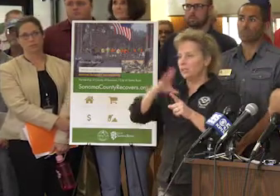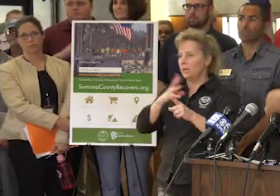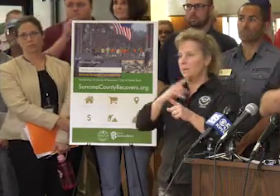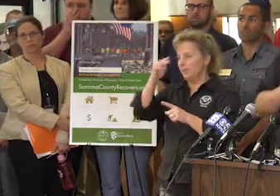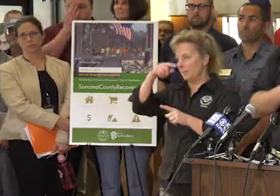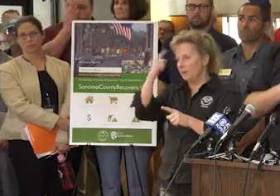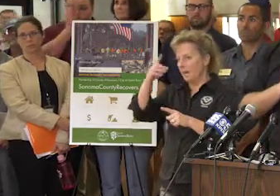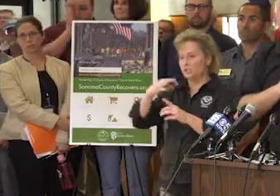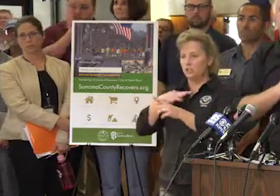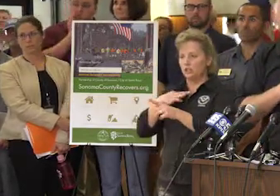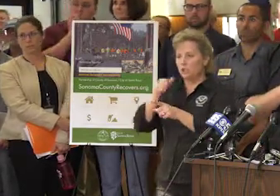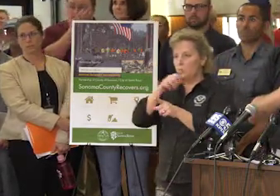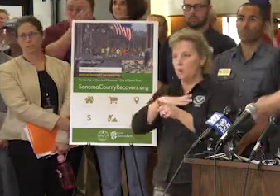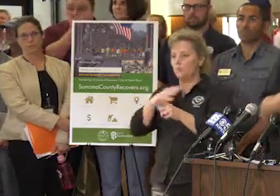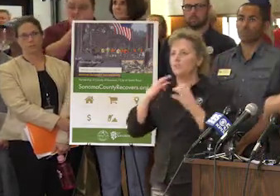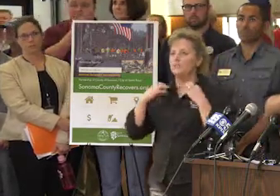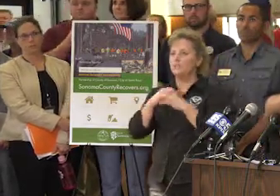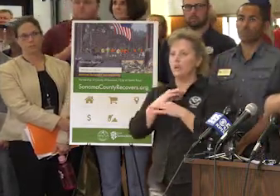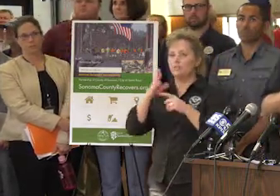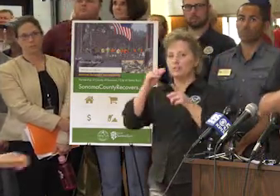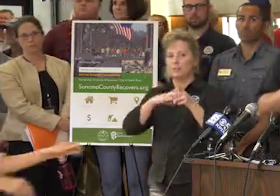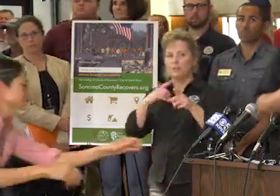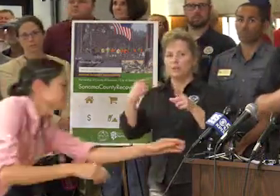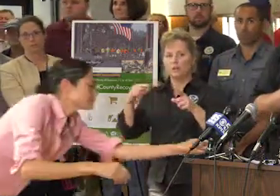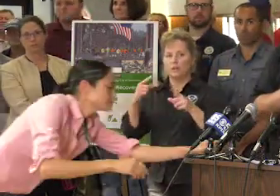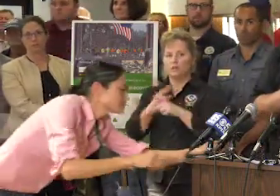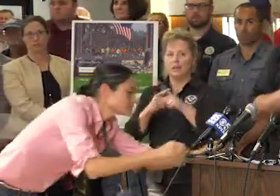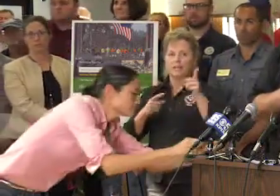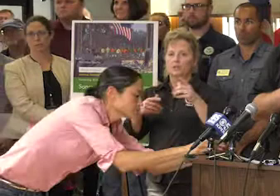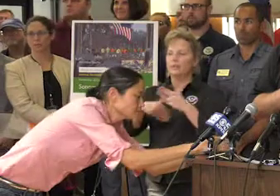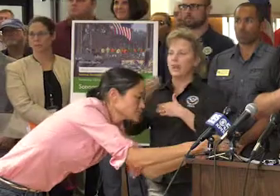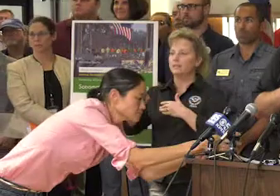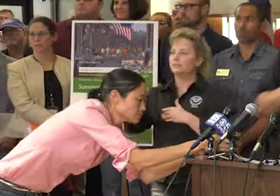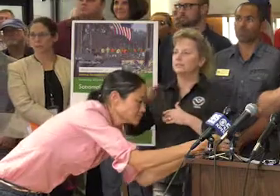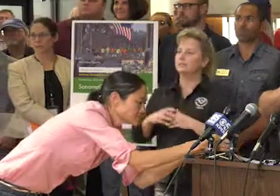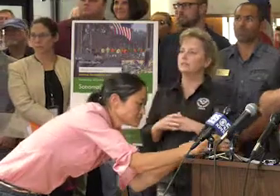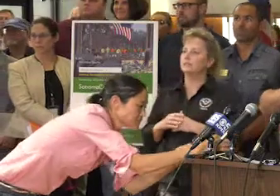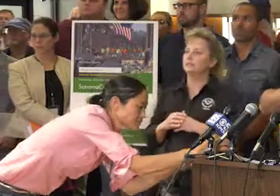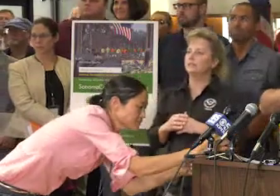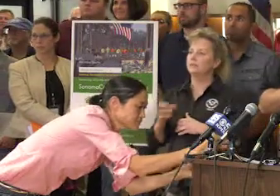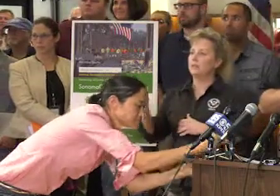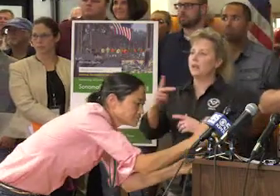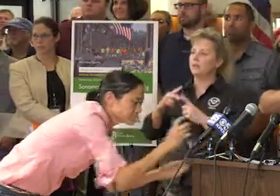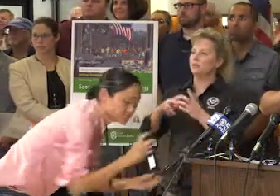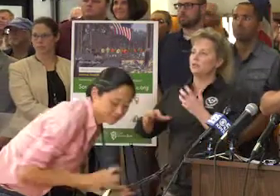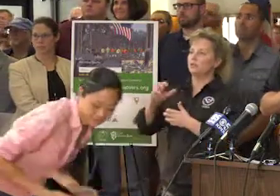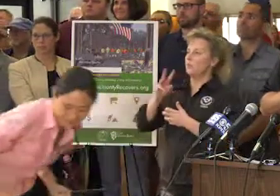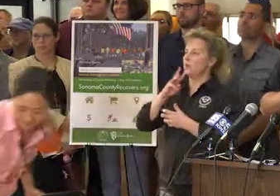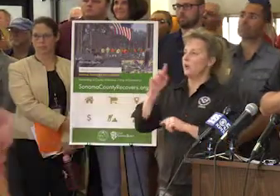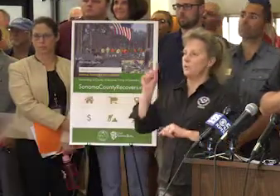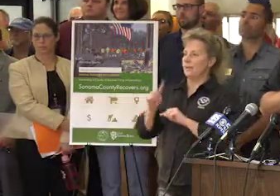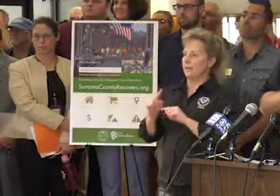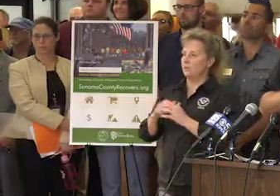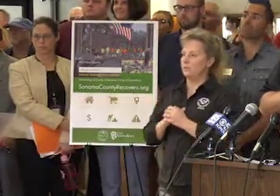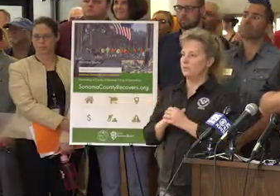in the black shirt, woman with the scarf, and the gentleman in the green right over here next. Sir. Yes, back to the stormwater